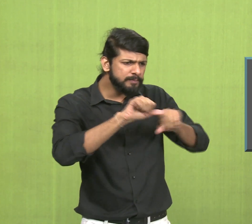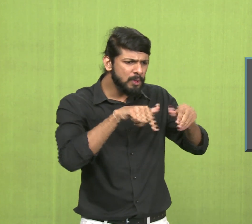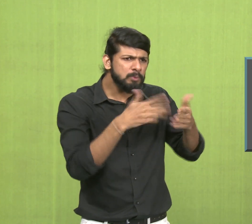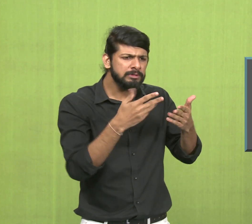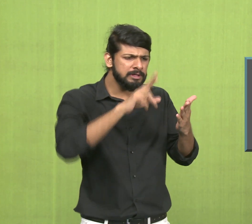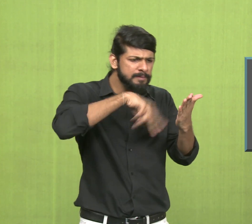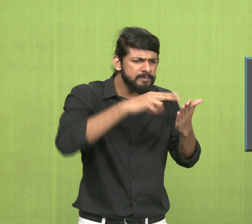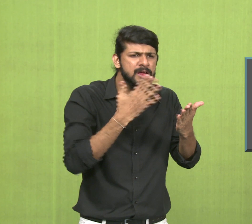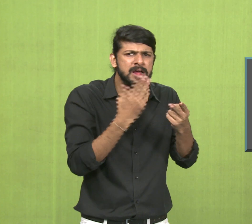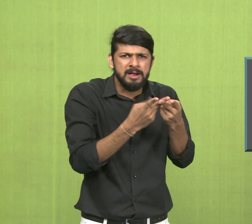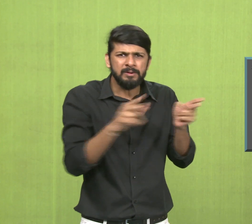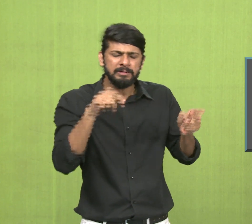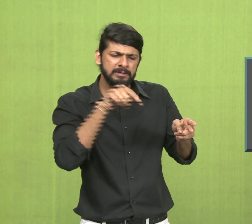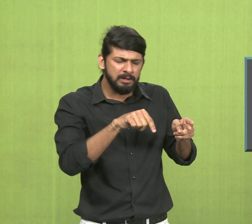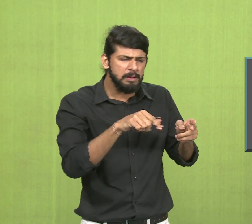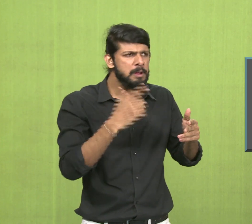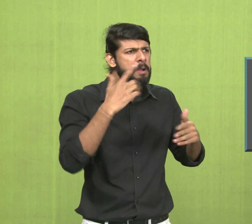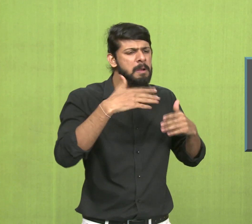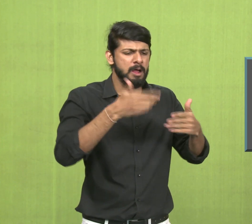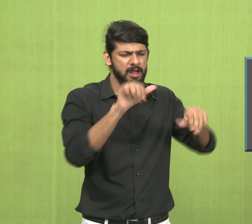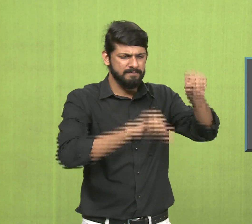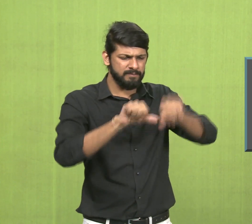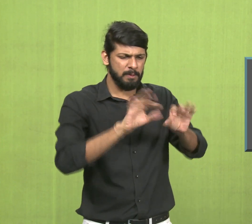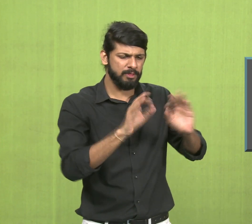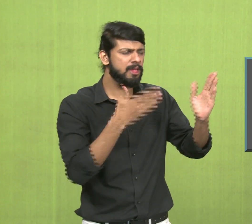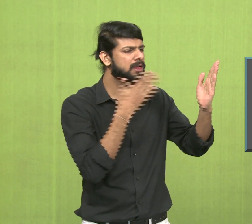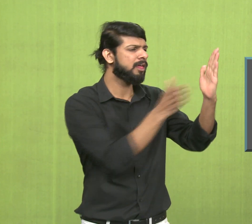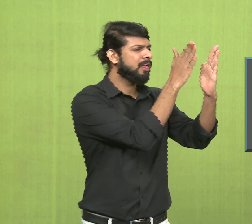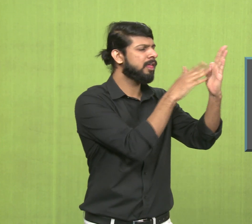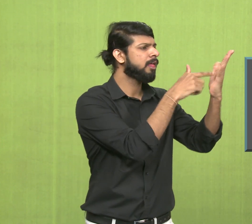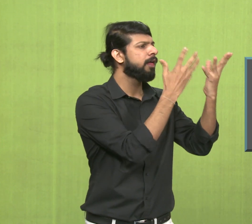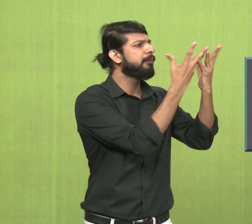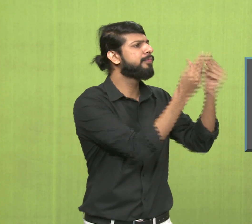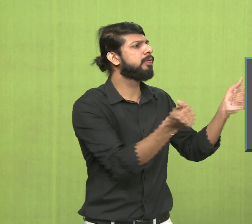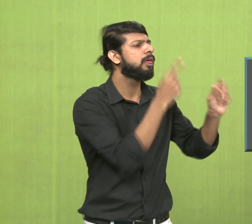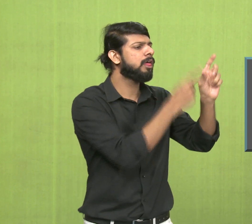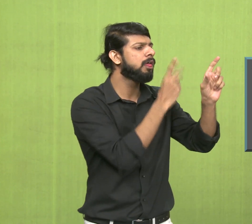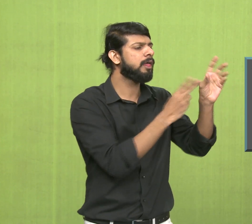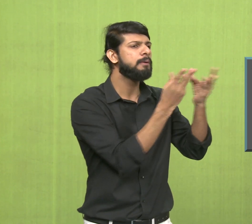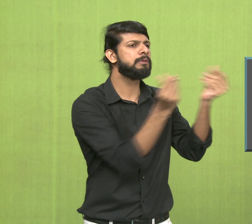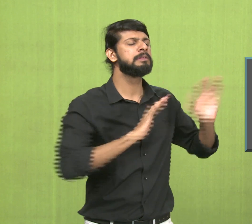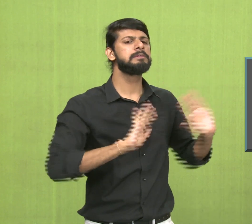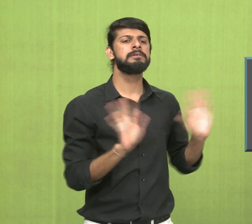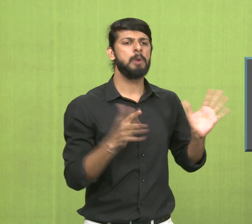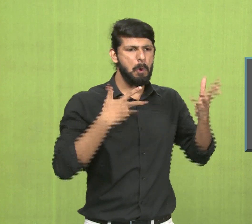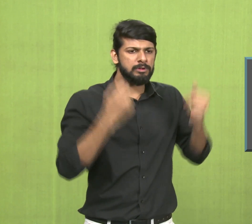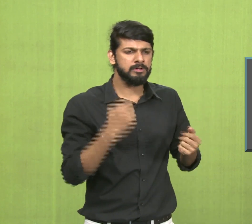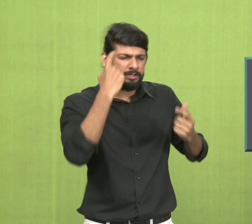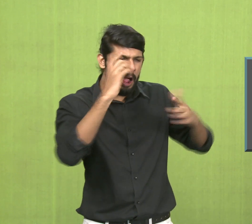The people of that time had developed their own scientific methods which helped preserve